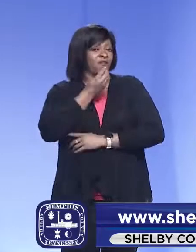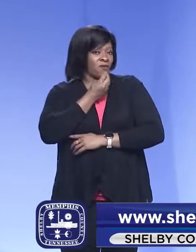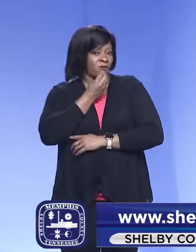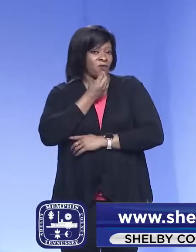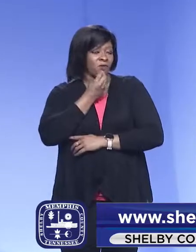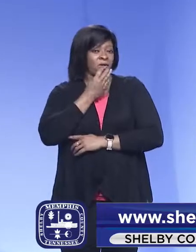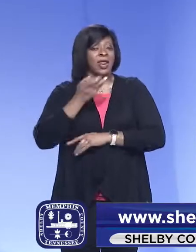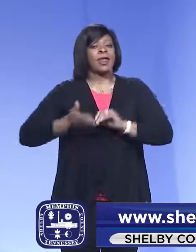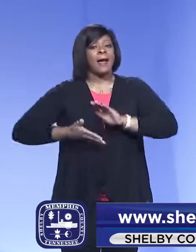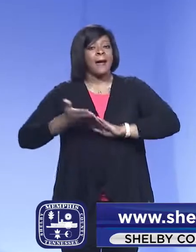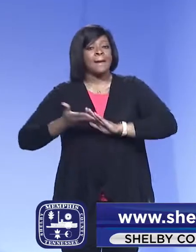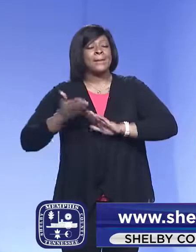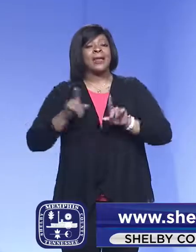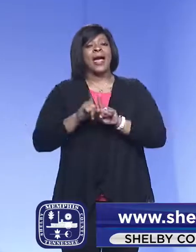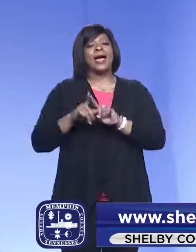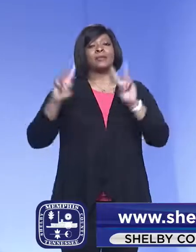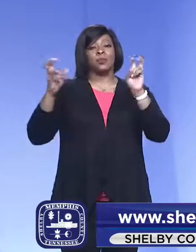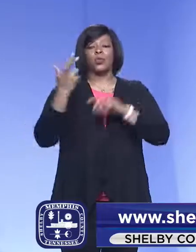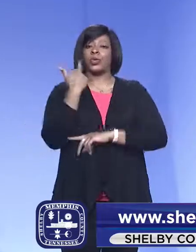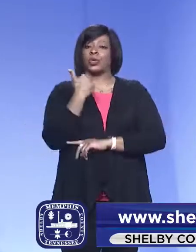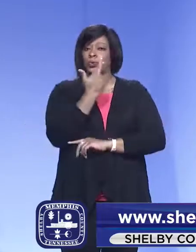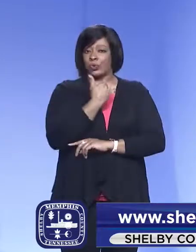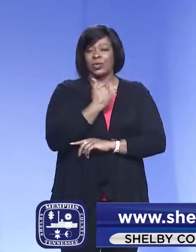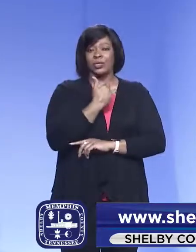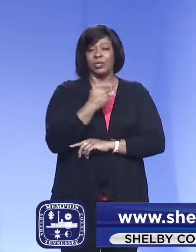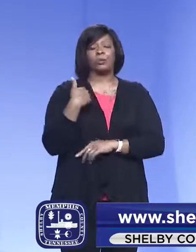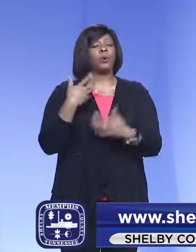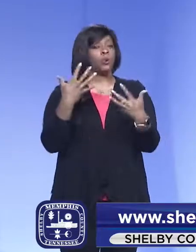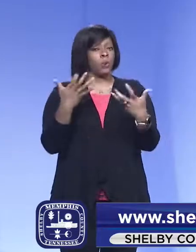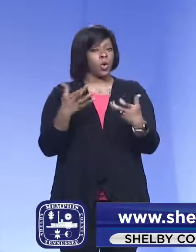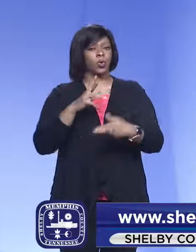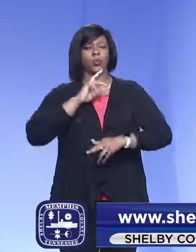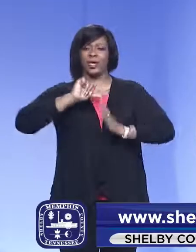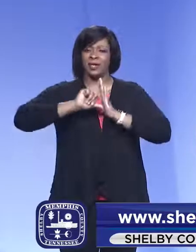and operating as a restaurant. And we just want to